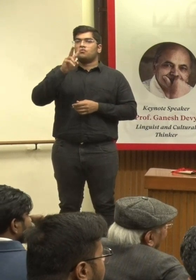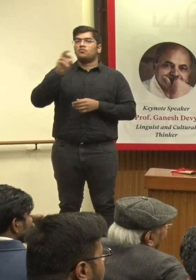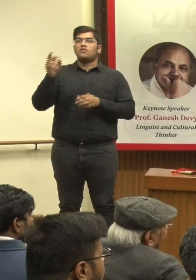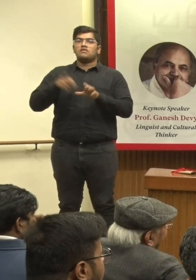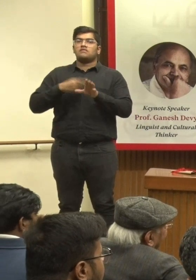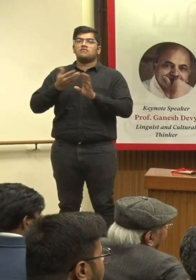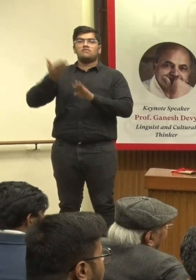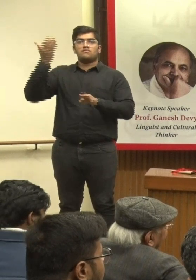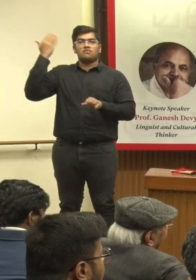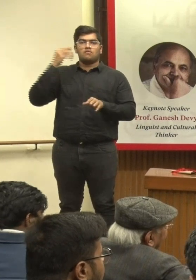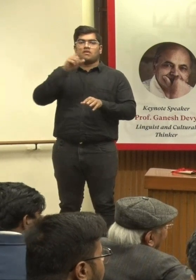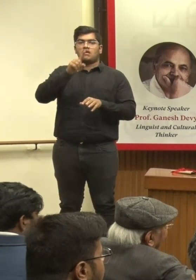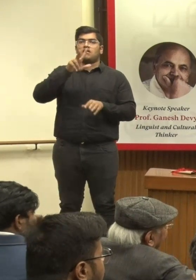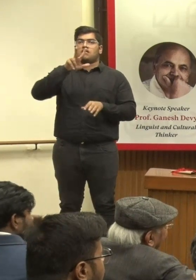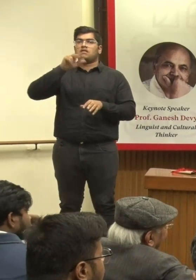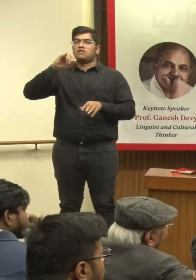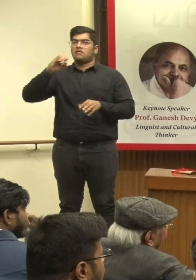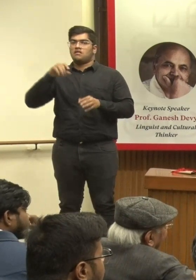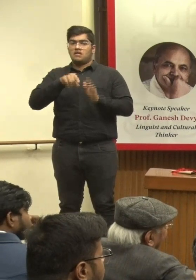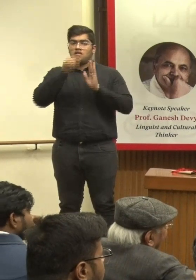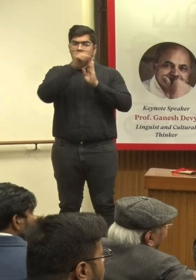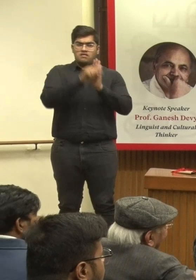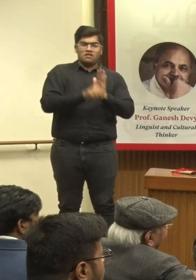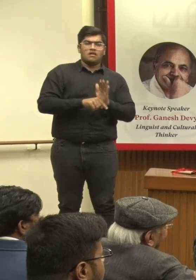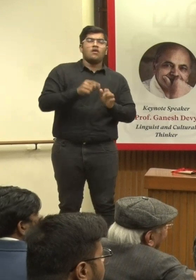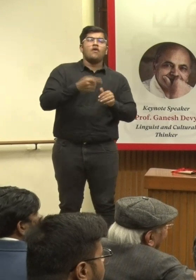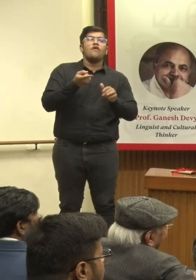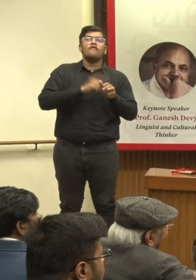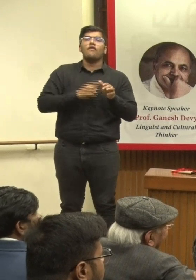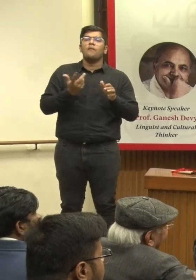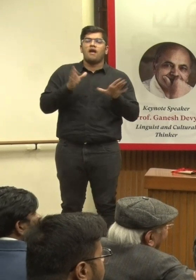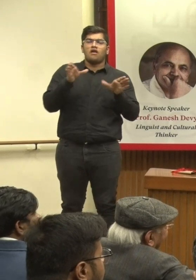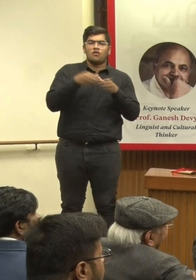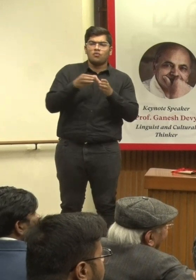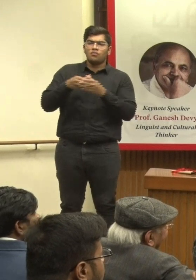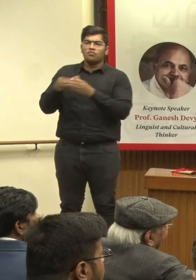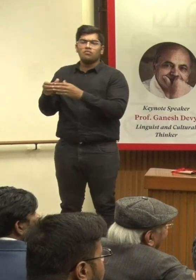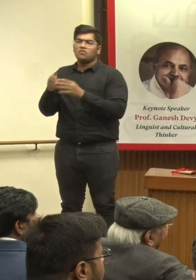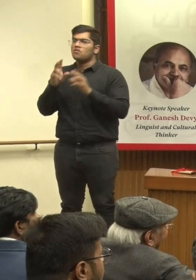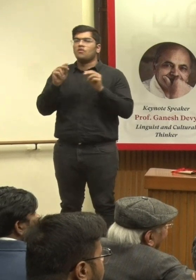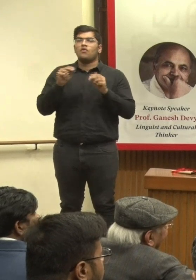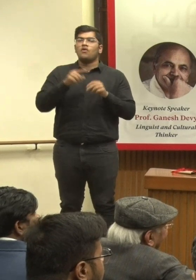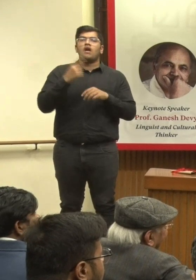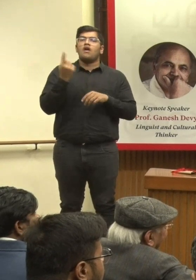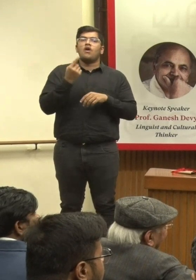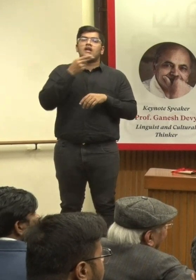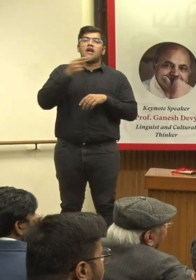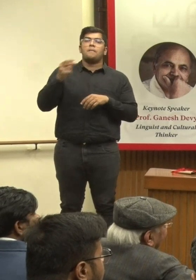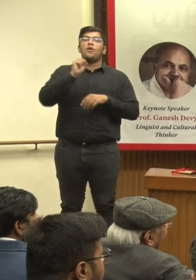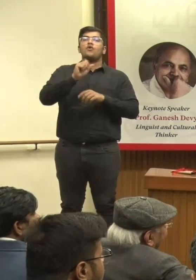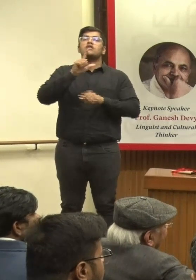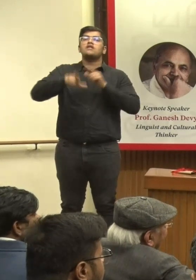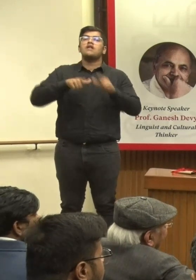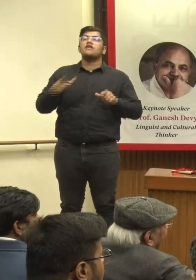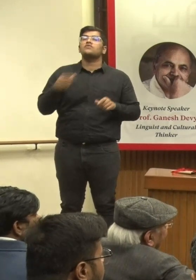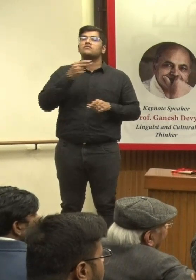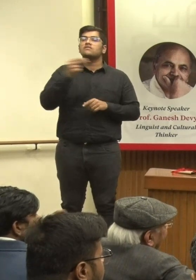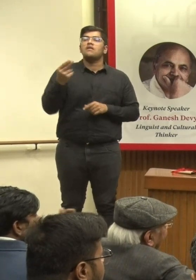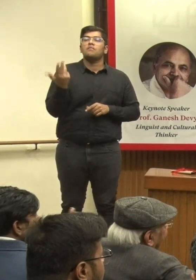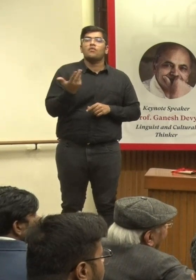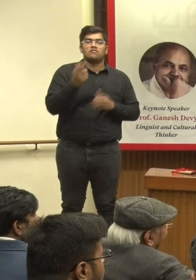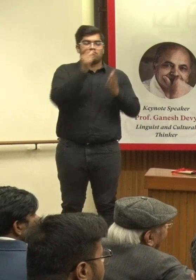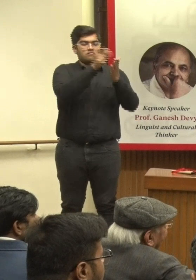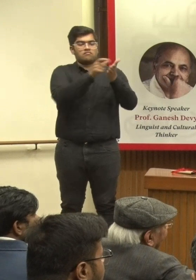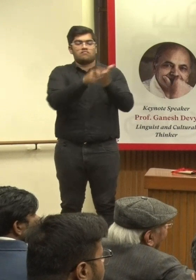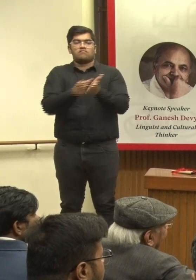those communities were listed not by their religion or their sect, or they were listed by the name of their language. And you'll